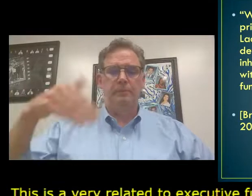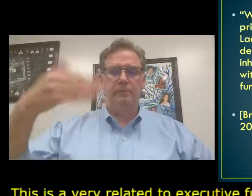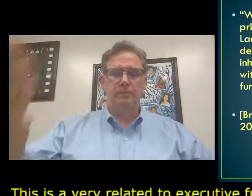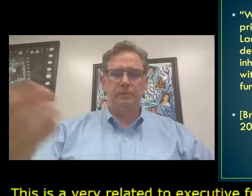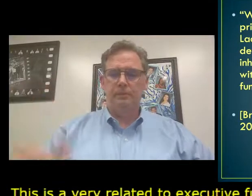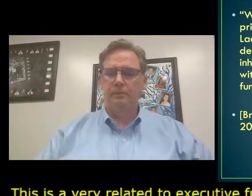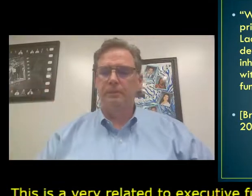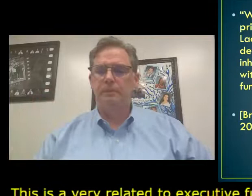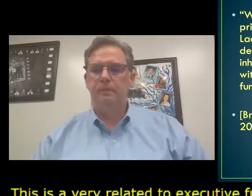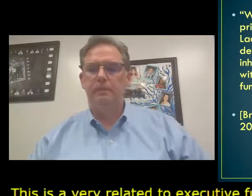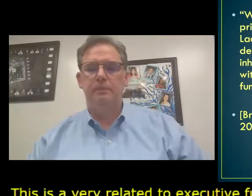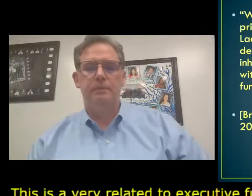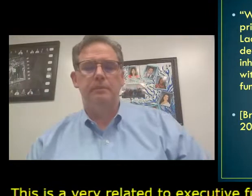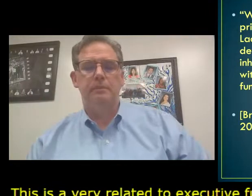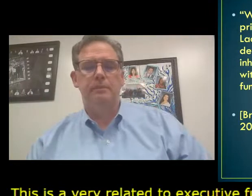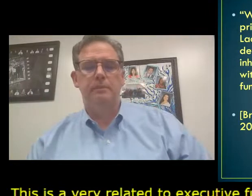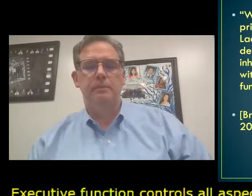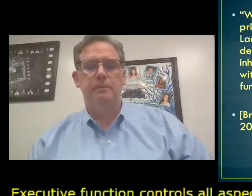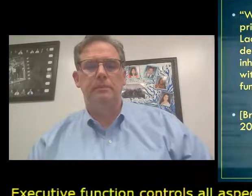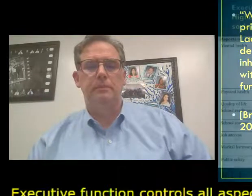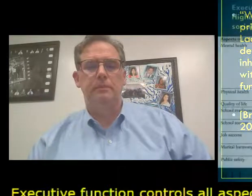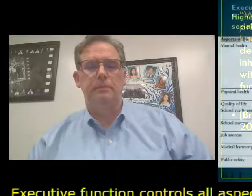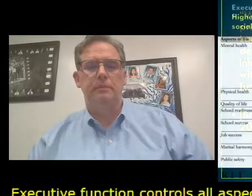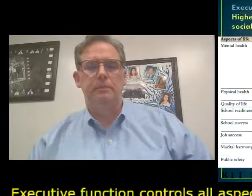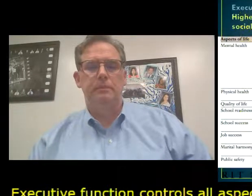It's a lifelong attribute.